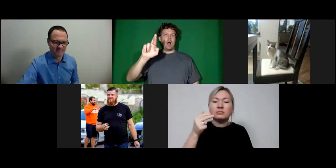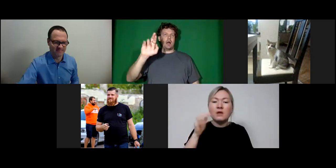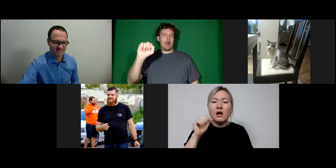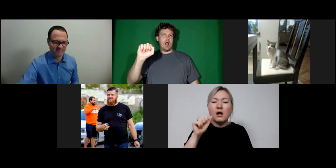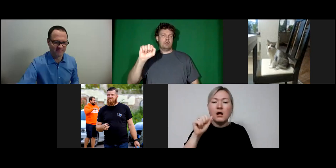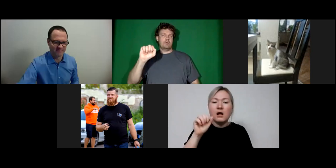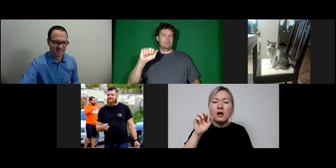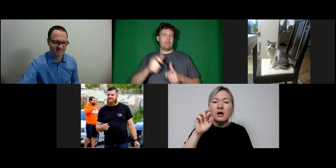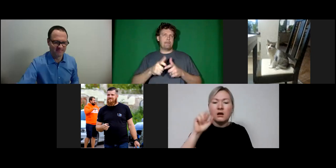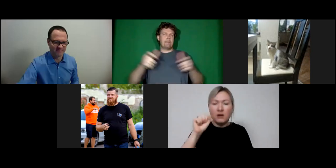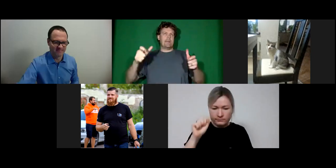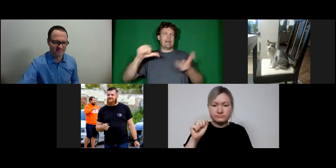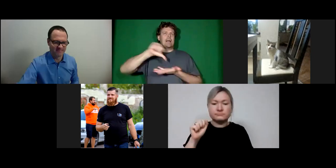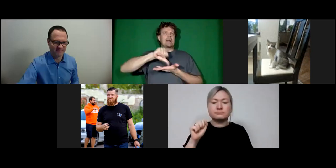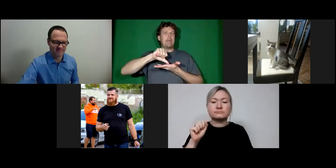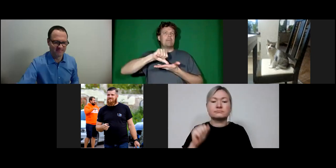in Ankara,